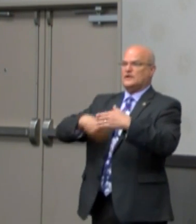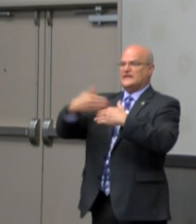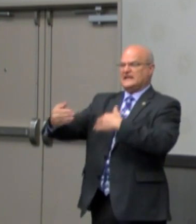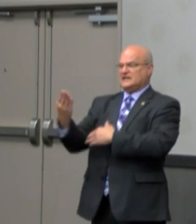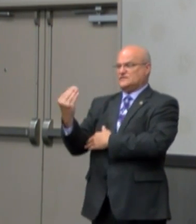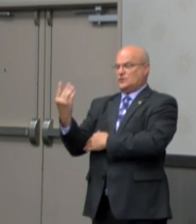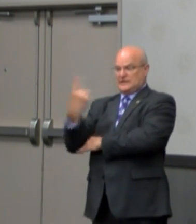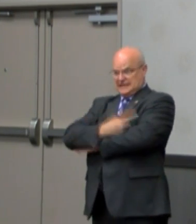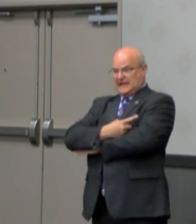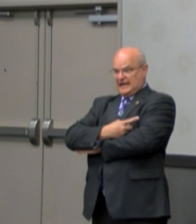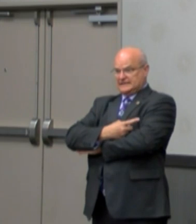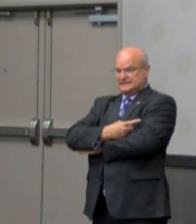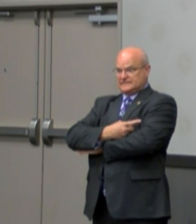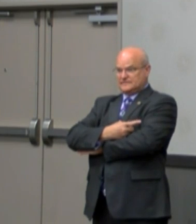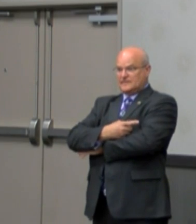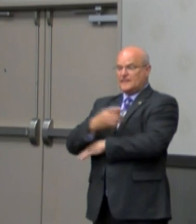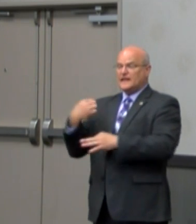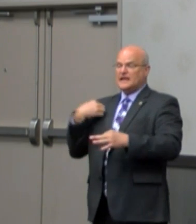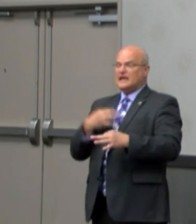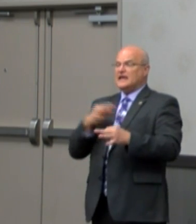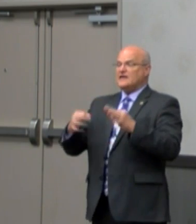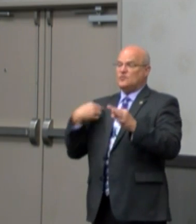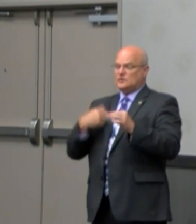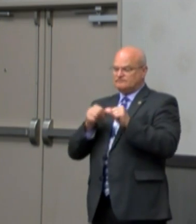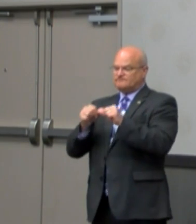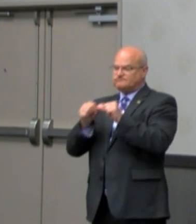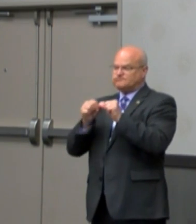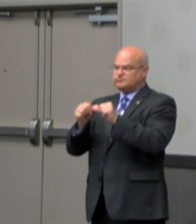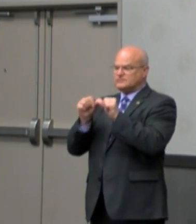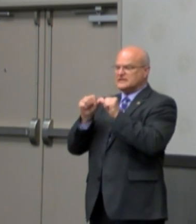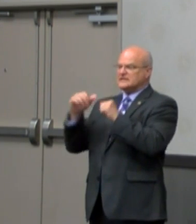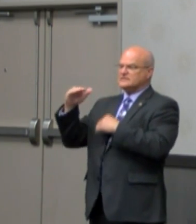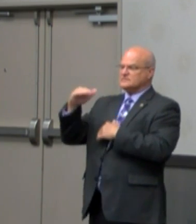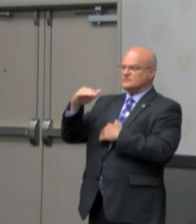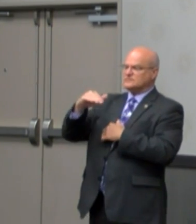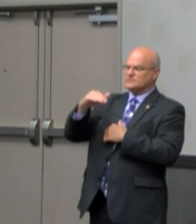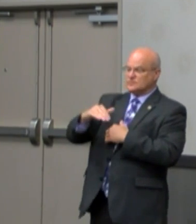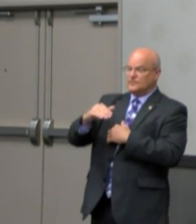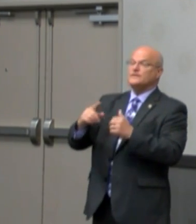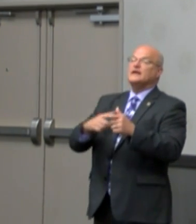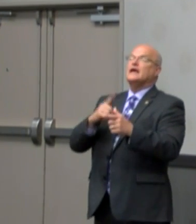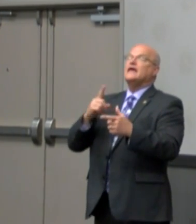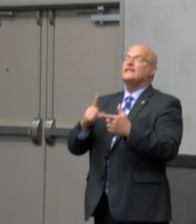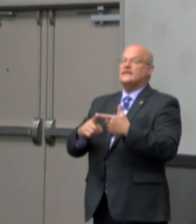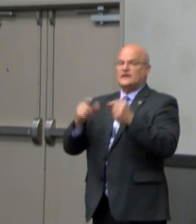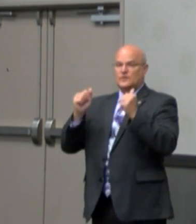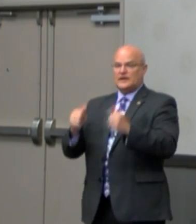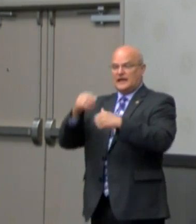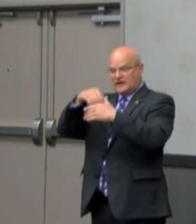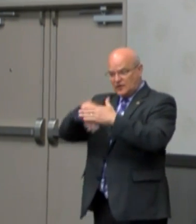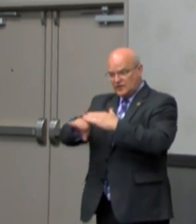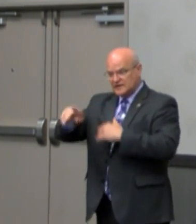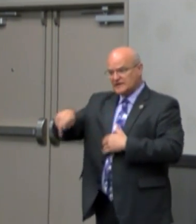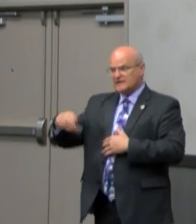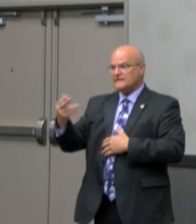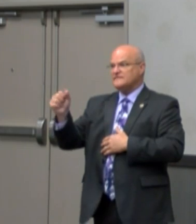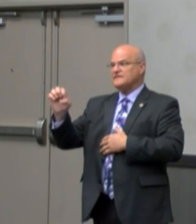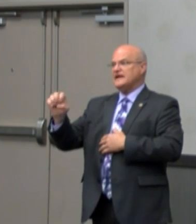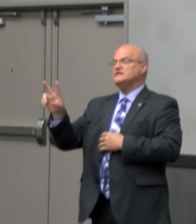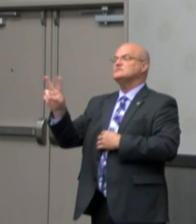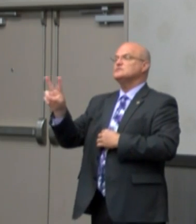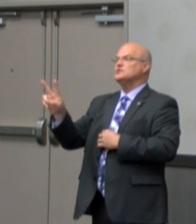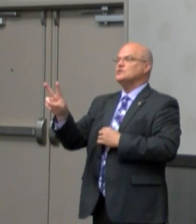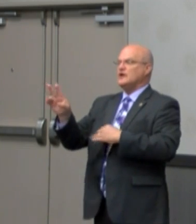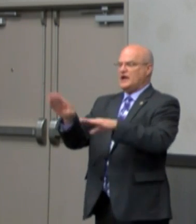next 14 days. And if we can be successful in that, then we'll be able to go into phase 2